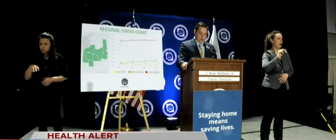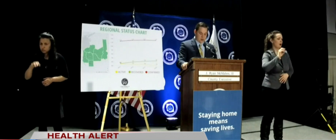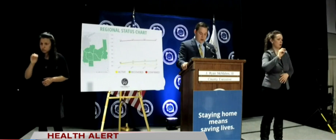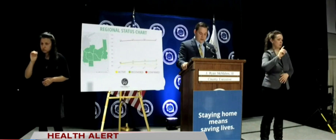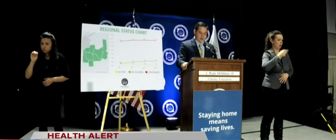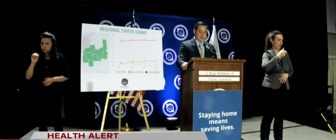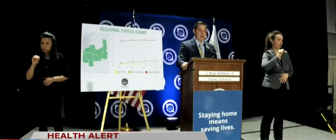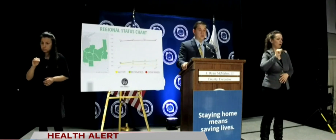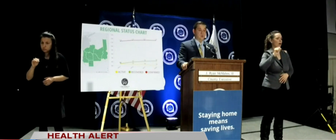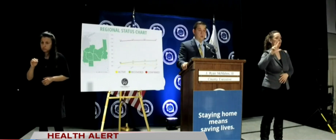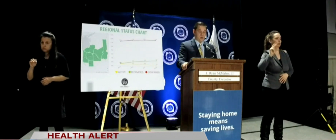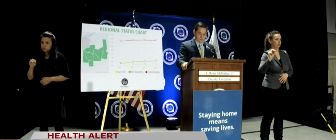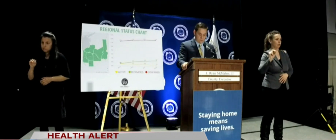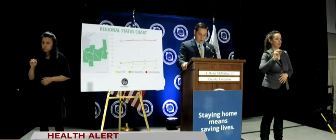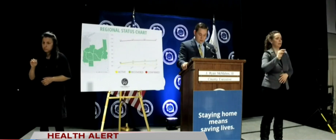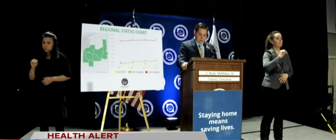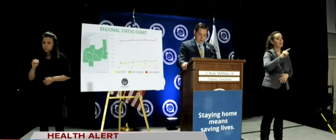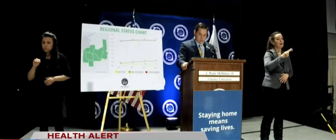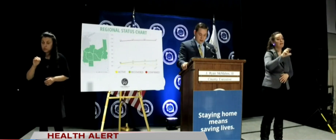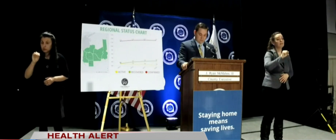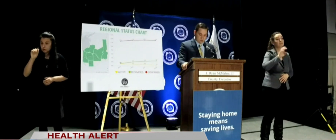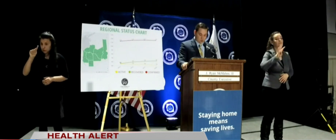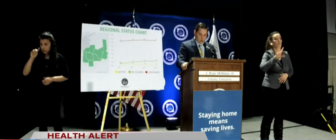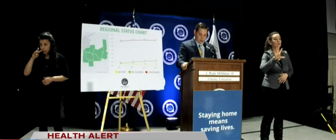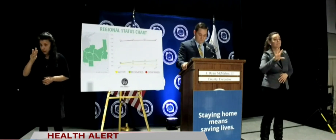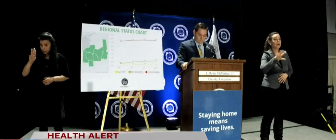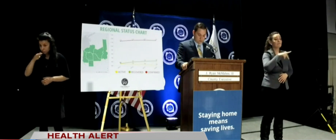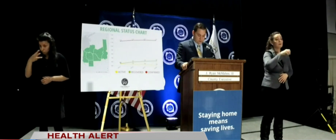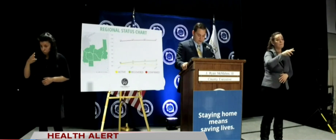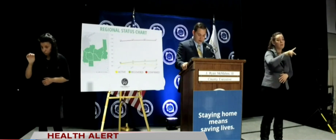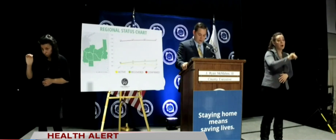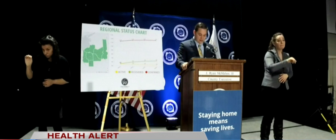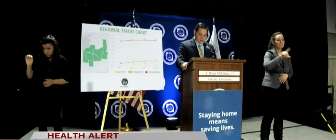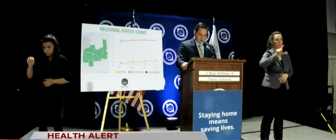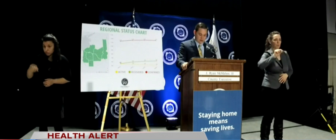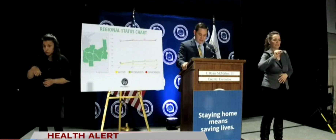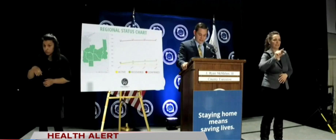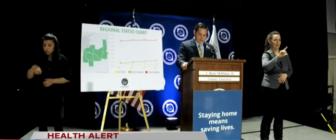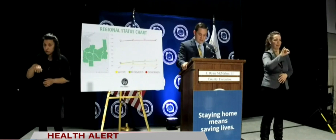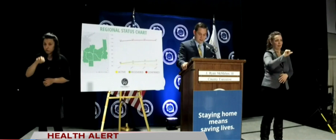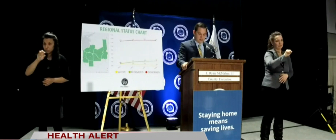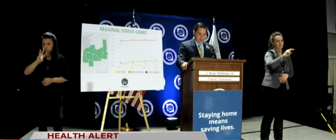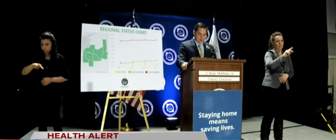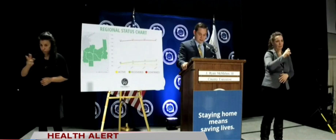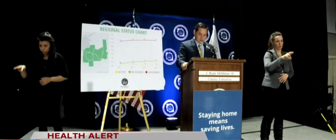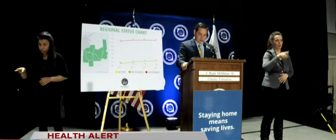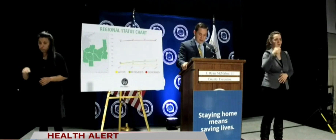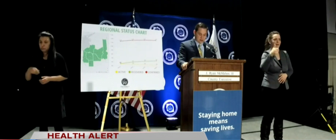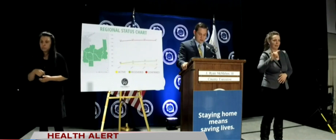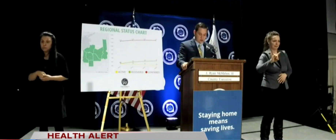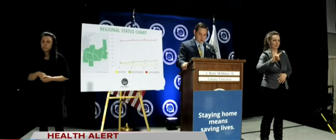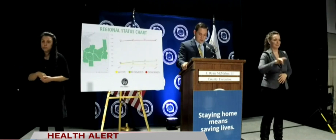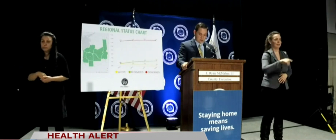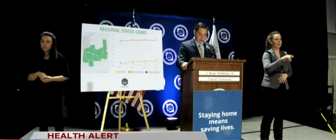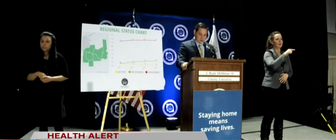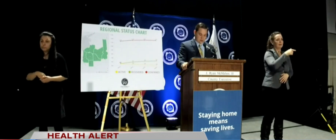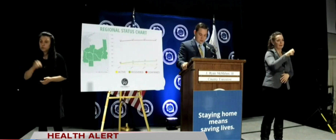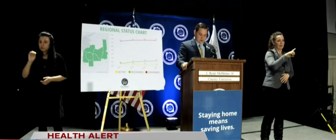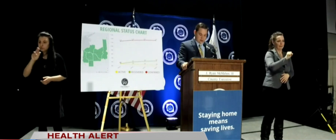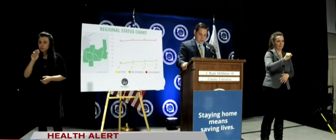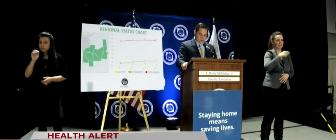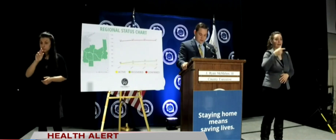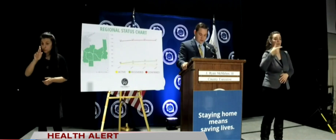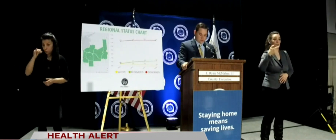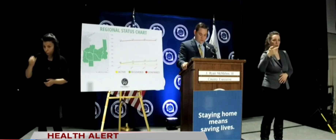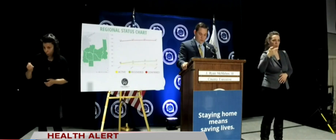me, Town of Geddes, 21, Town of Pompey, 20, Town of Lysander, 18, Town of Skaneateles, 13,